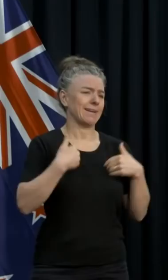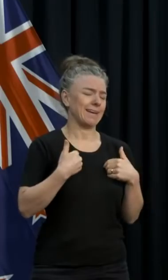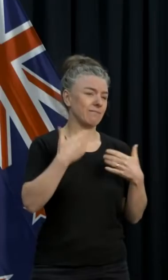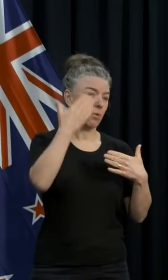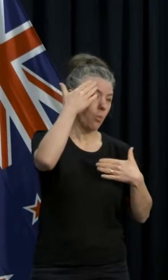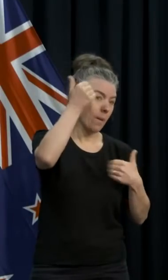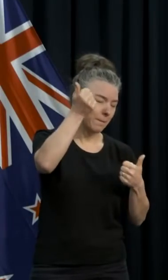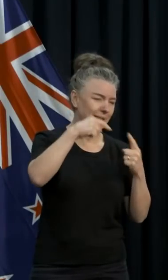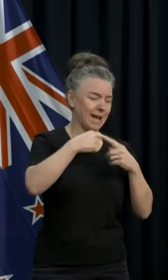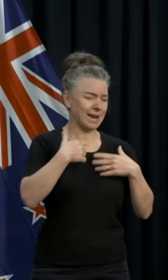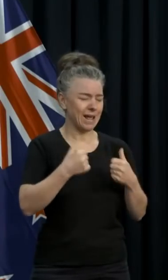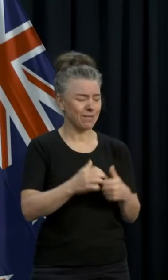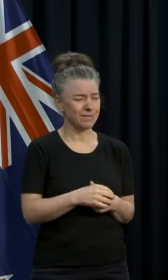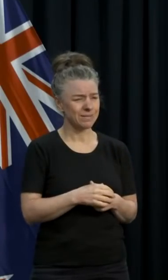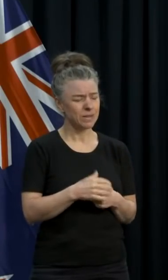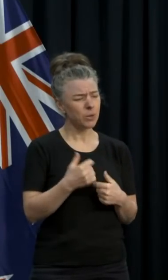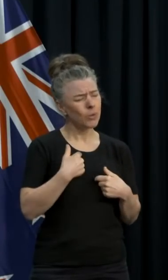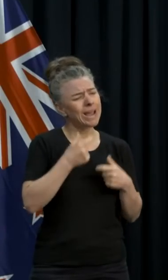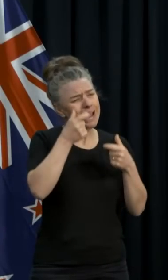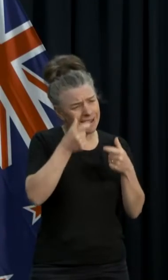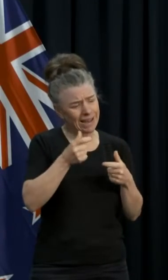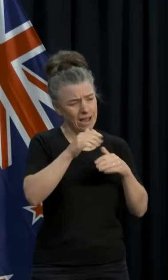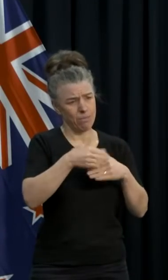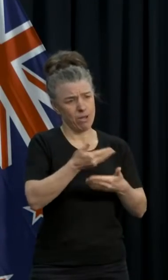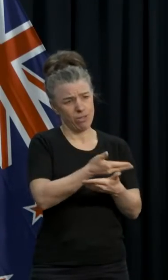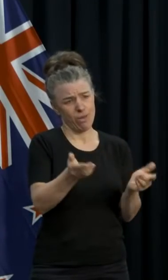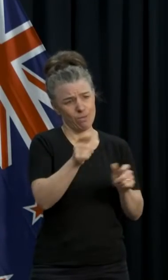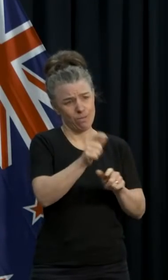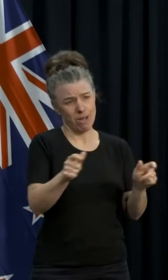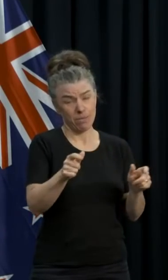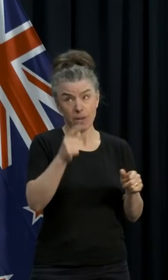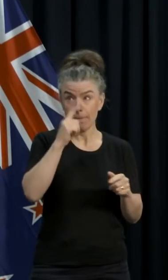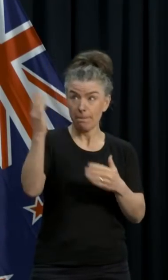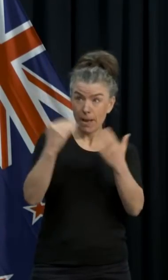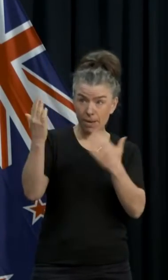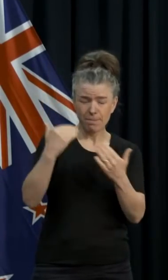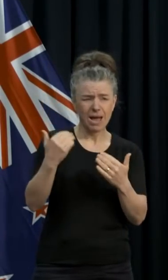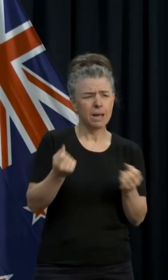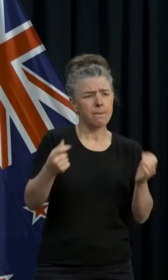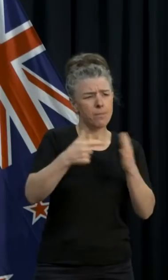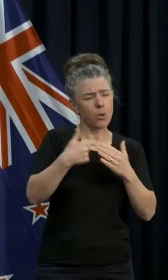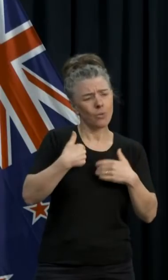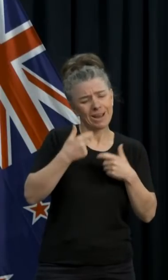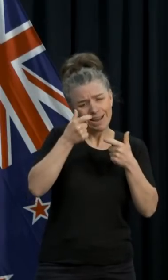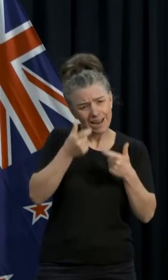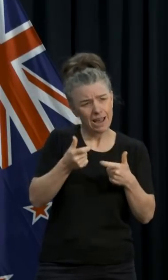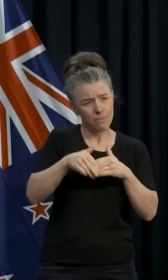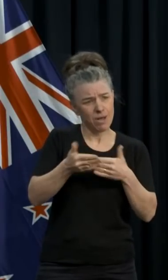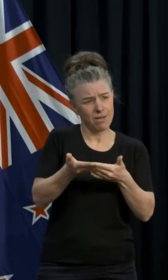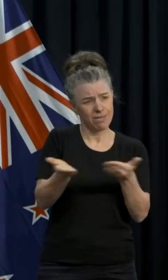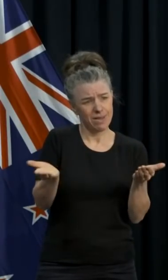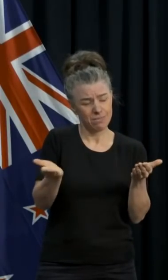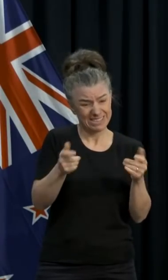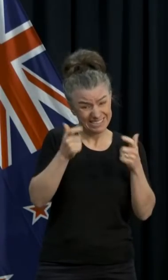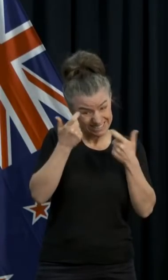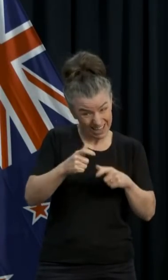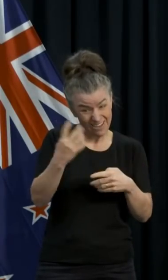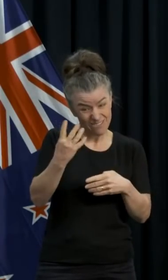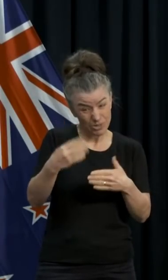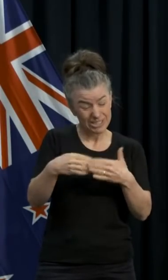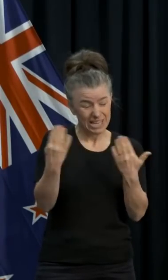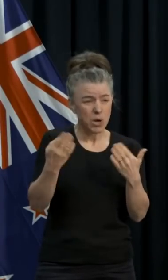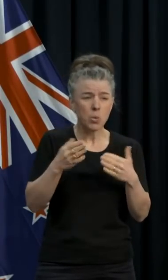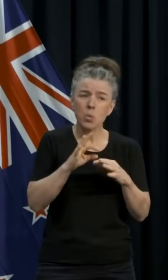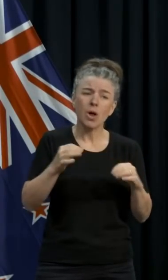It's important that we show compassion towards those New Zealanders who are returning and who are using these facilities, and acknowledge that they are playing